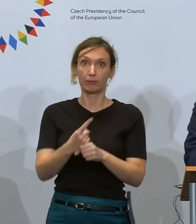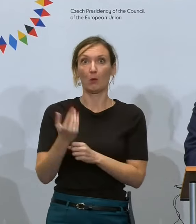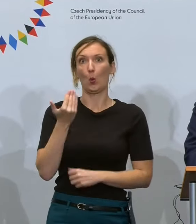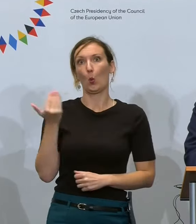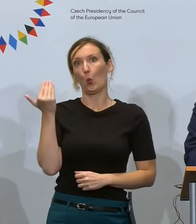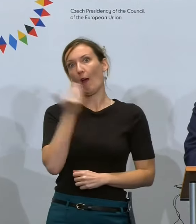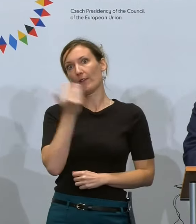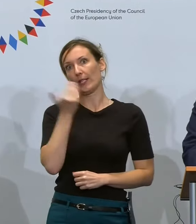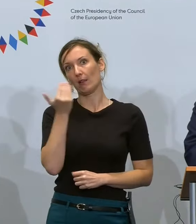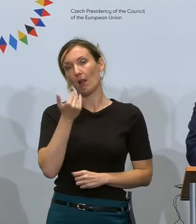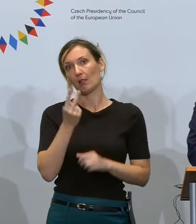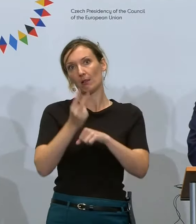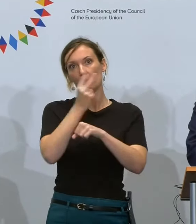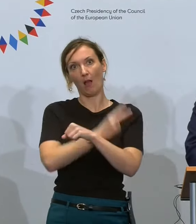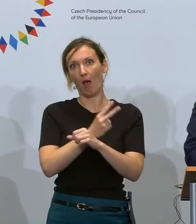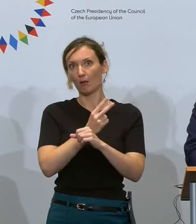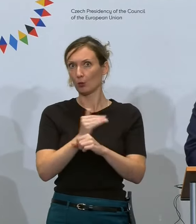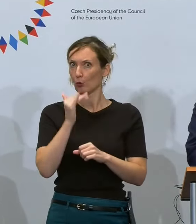many African countries.